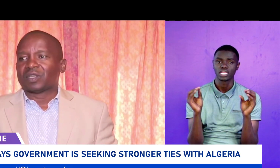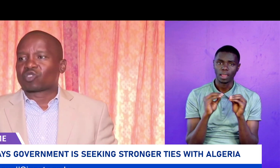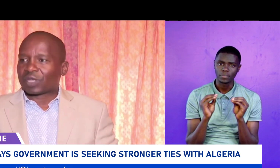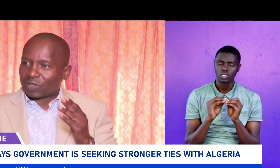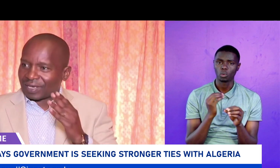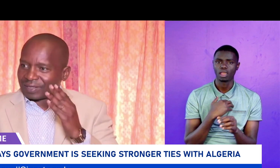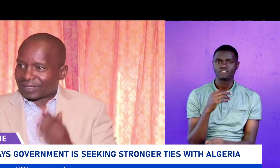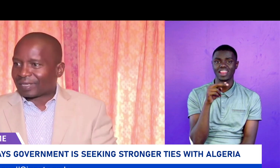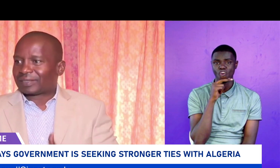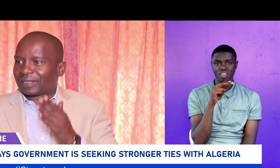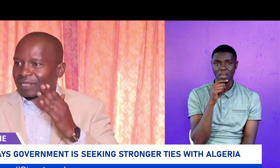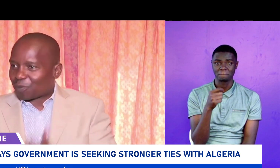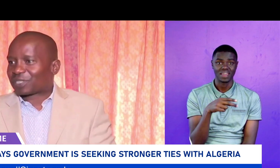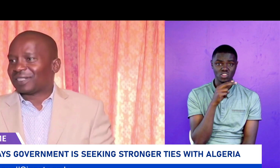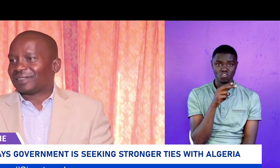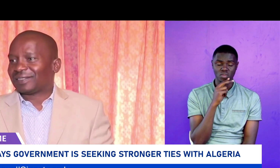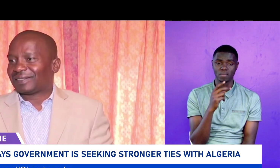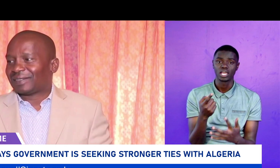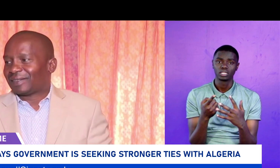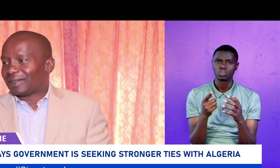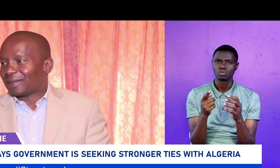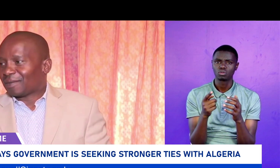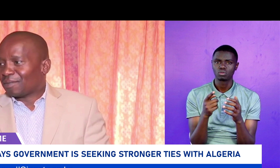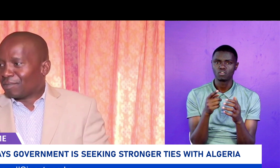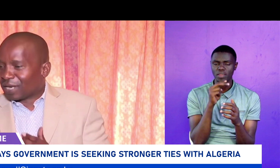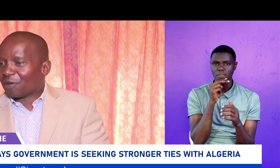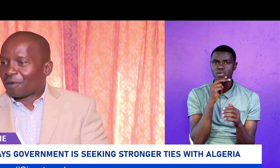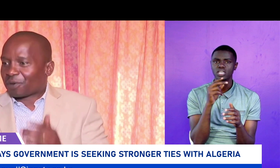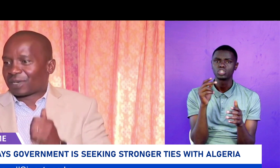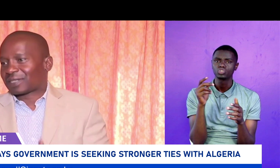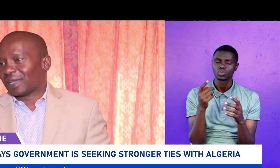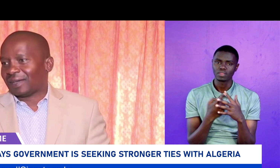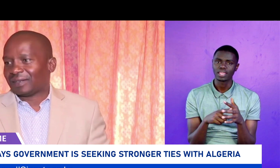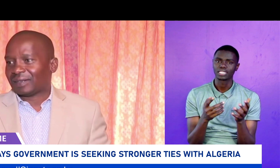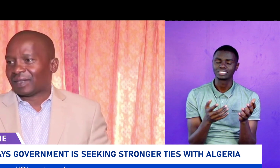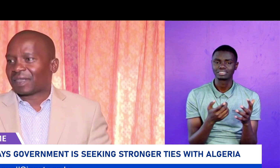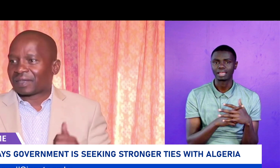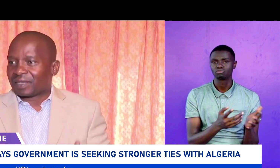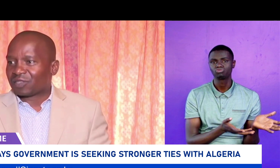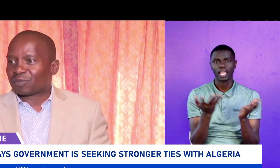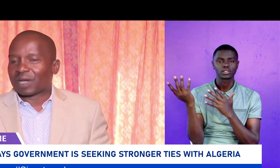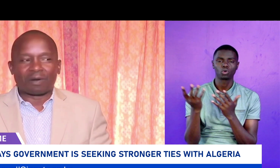so that we can start exporting many of our products here. And they are keen to buy our